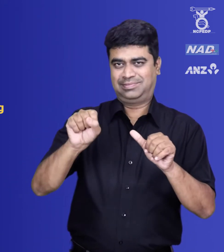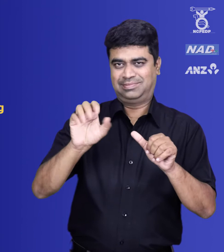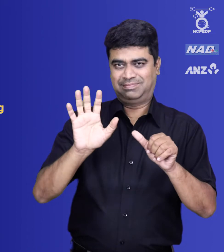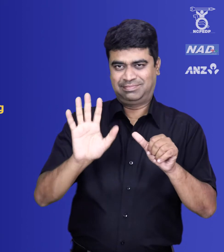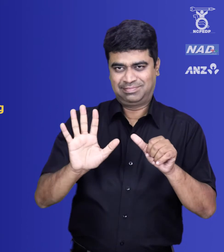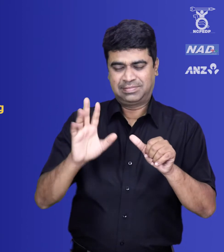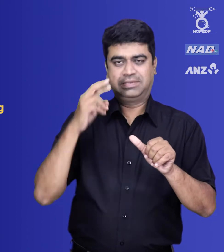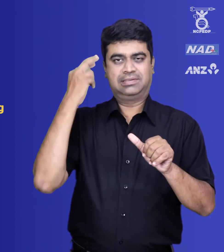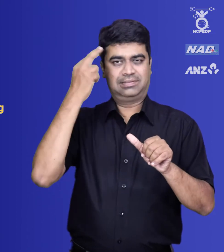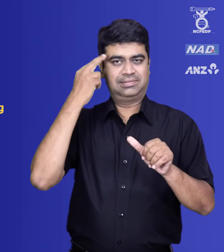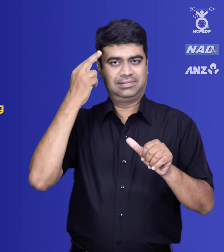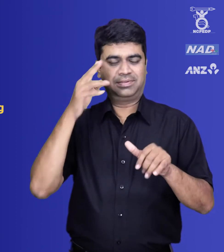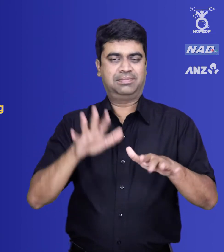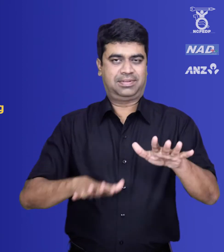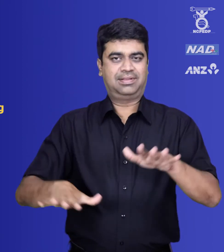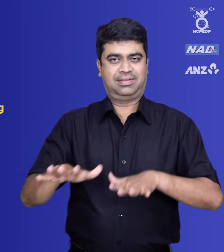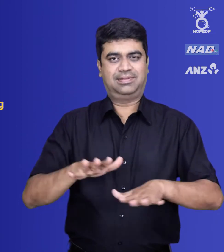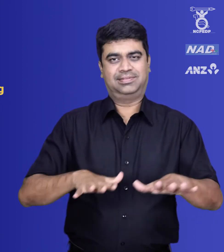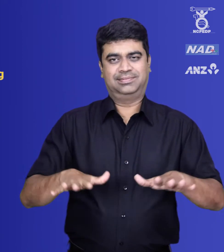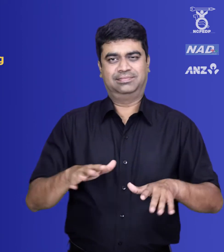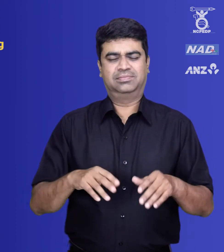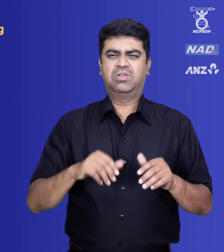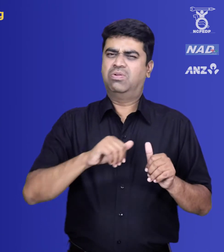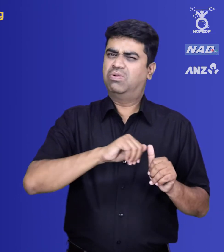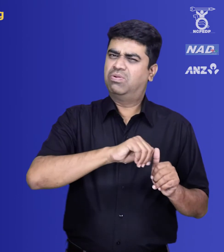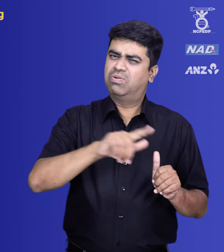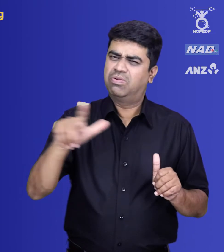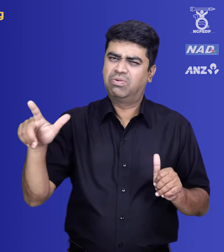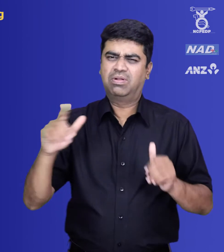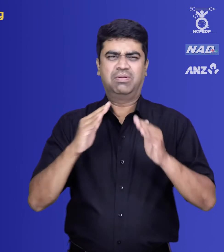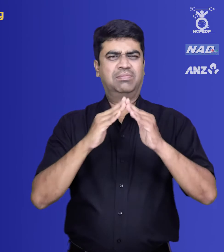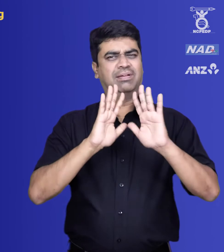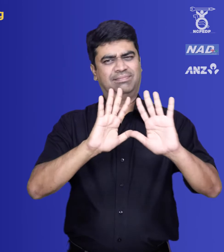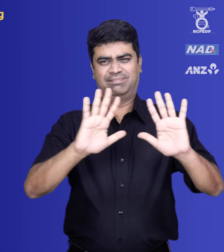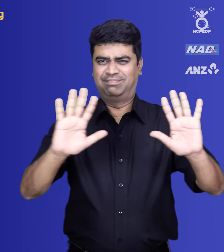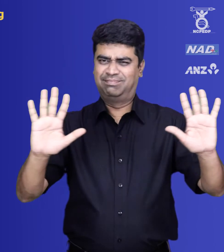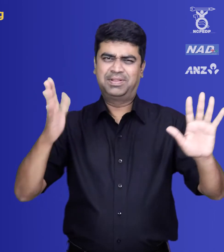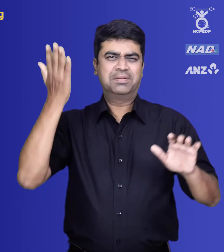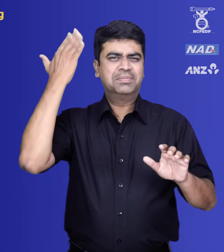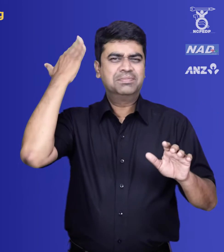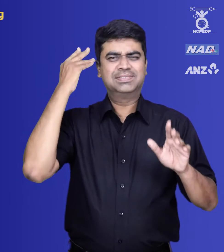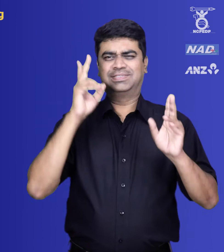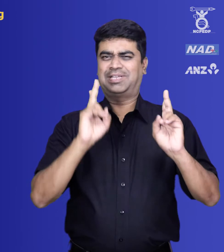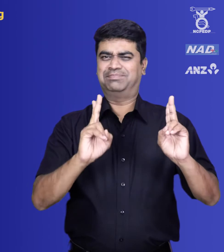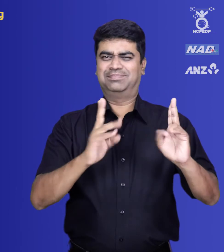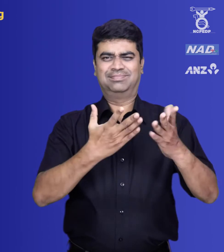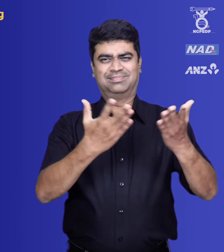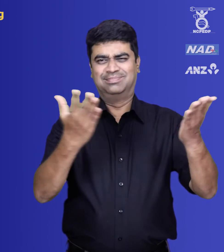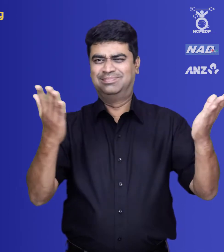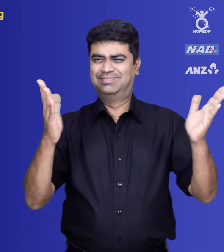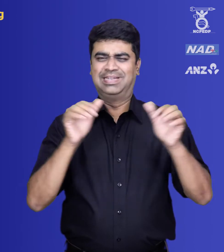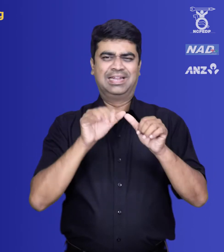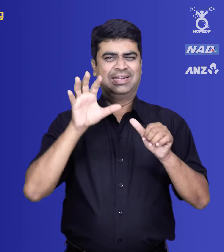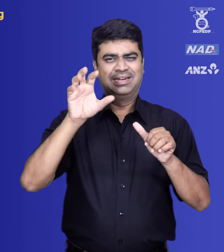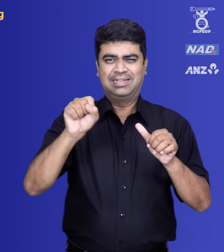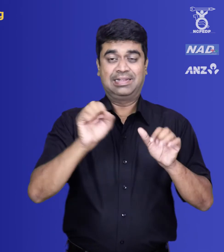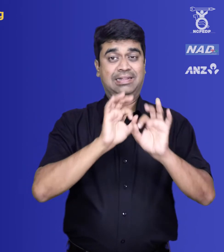and action for that purpose. All existing public buildings shall be made accessible in accordance with the